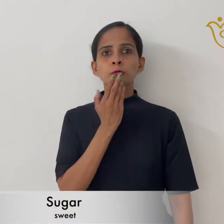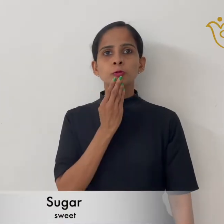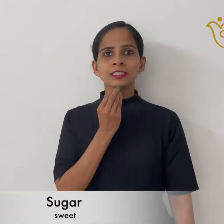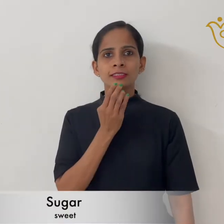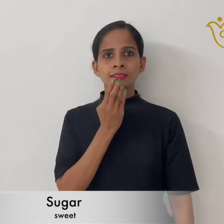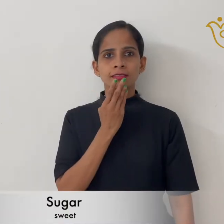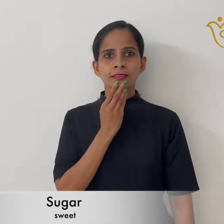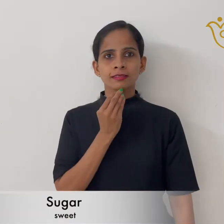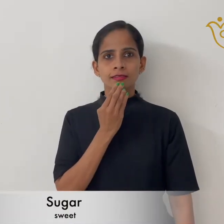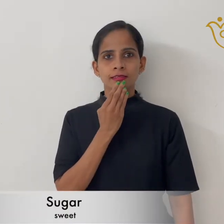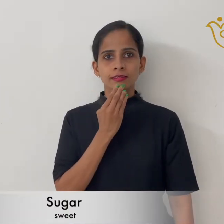sugar,